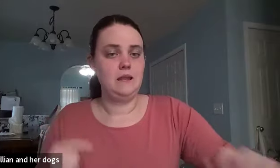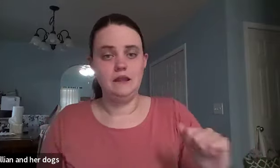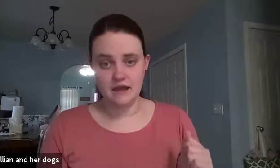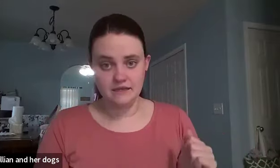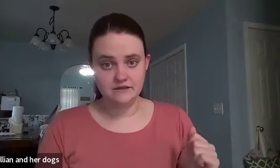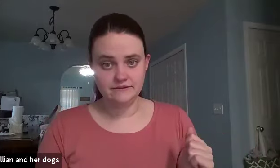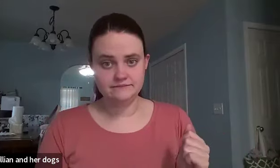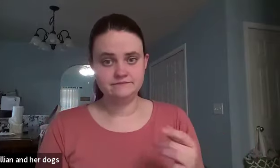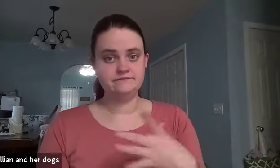Like.